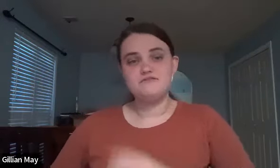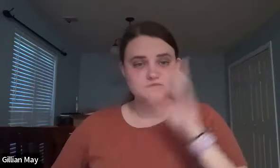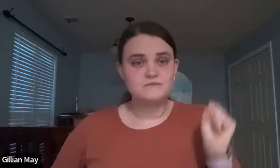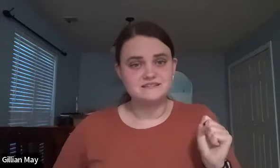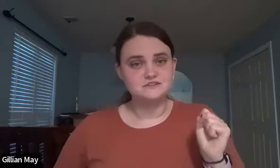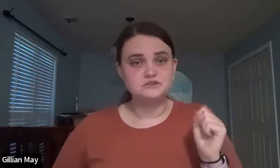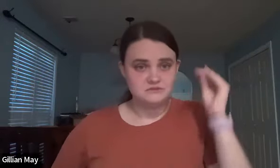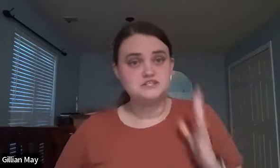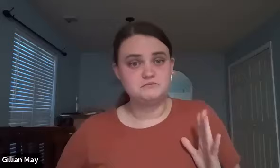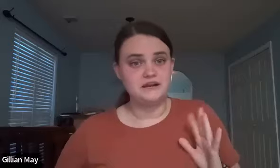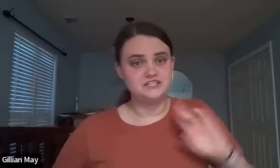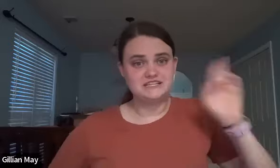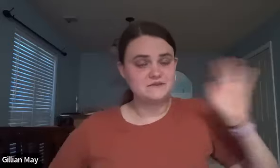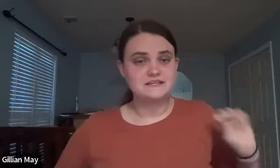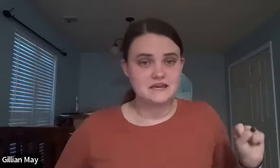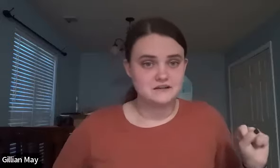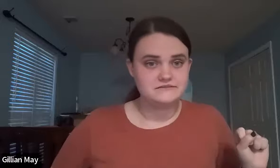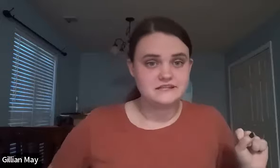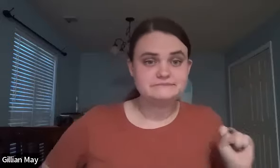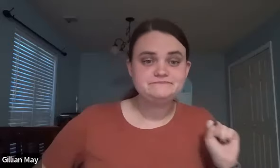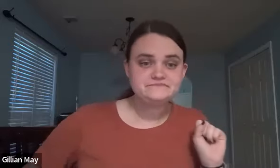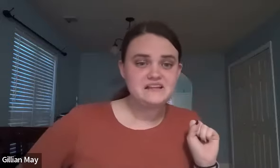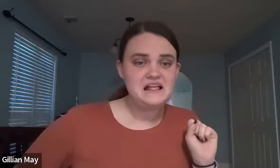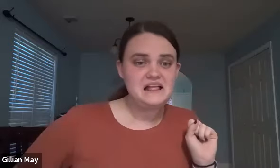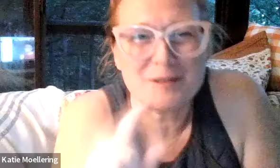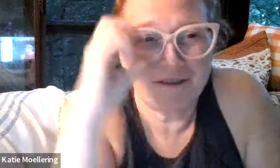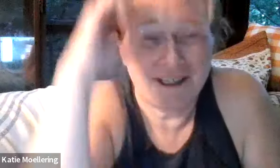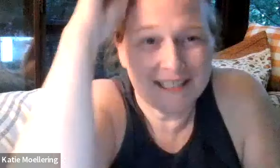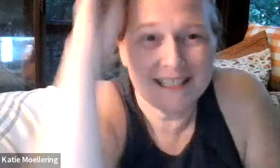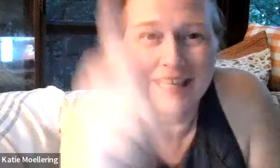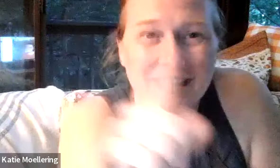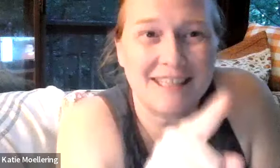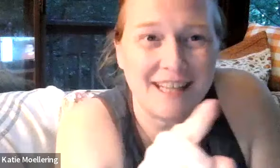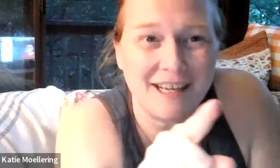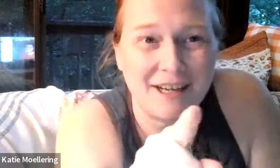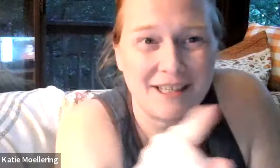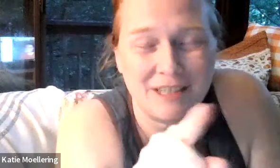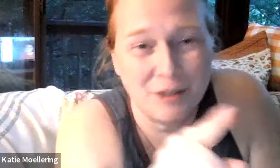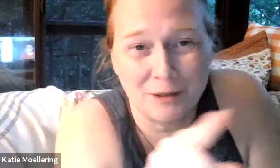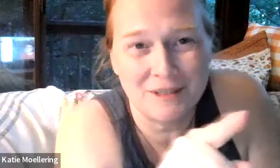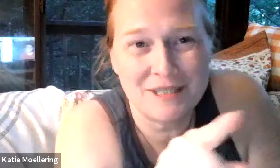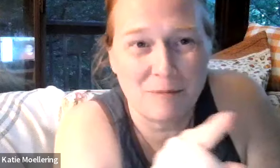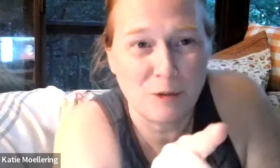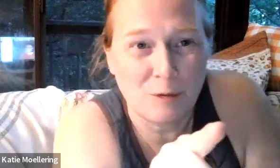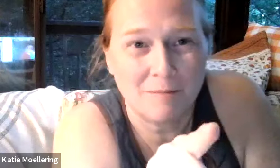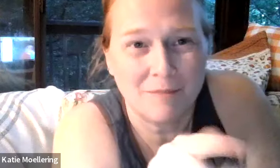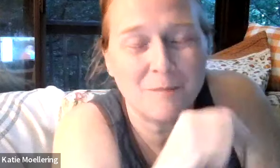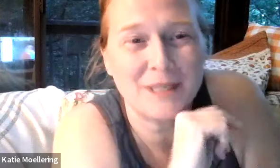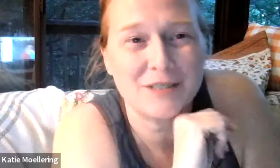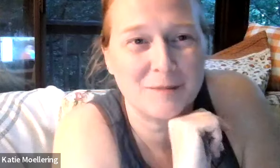those moments. I told you, teacher brain just gets very excited all of a sudden. Here's what's really funny is that I can tell y'all are in the same room, but it took me